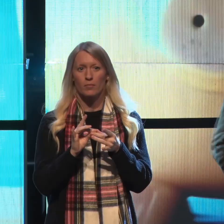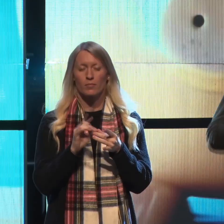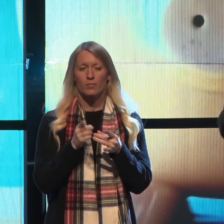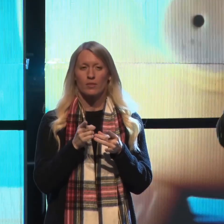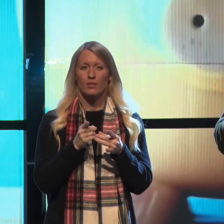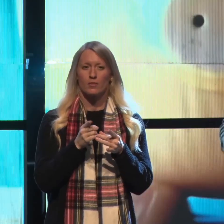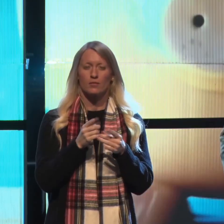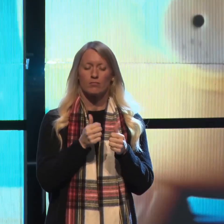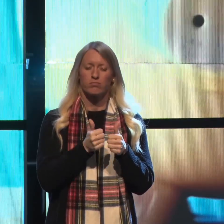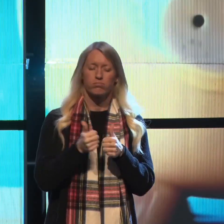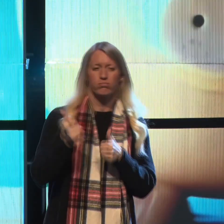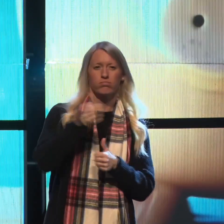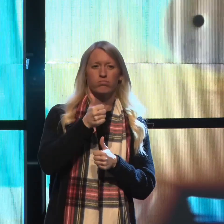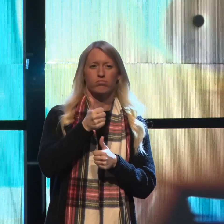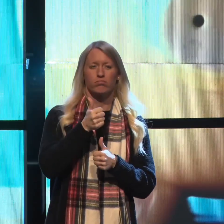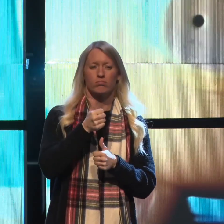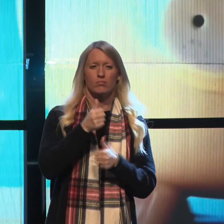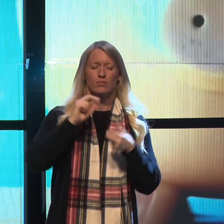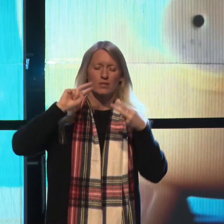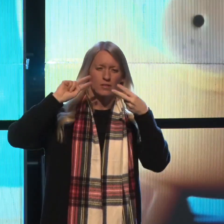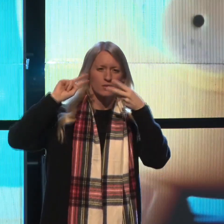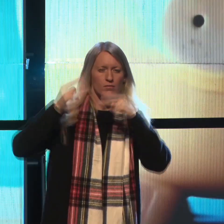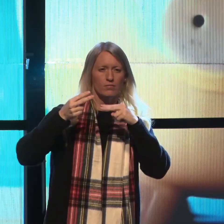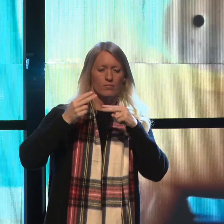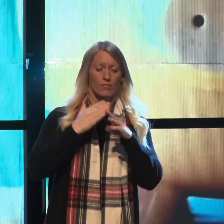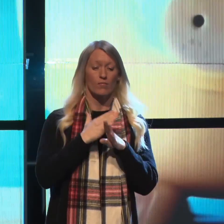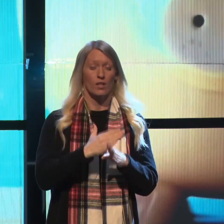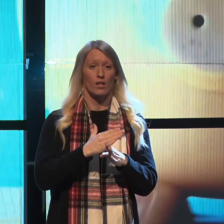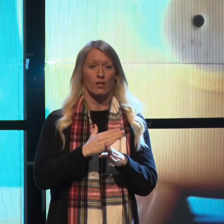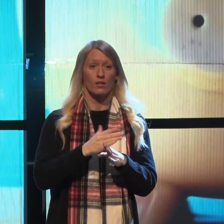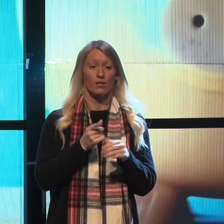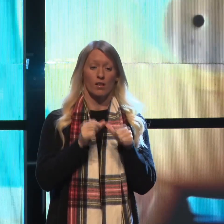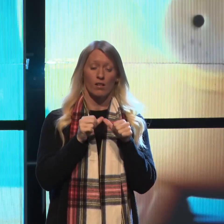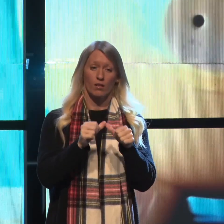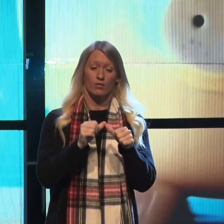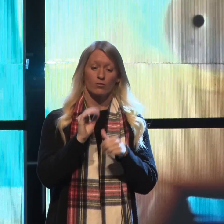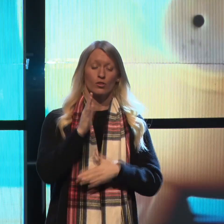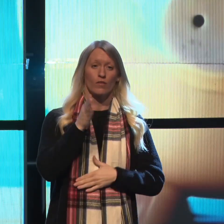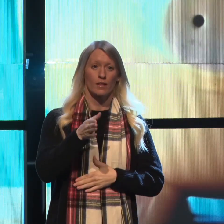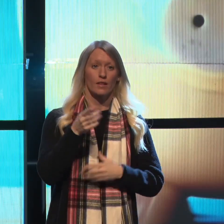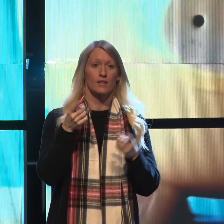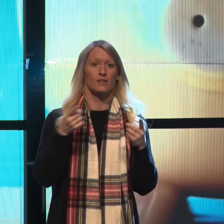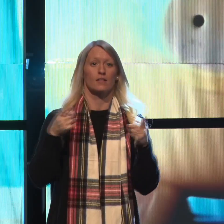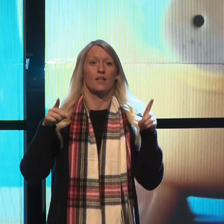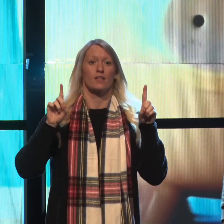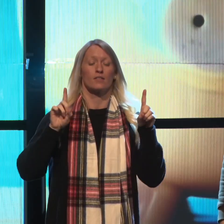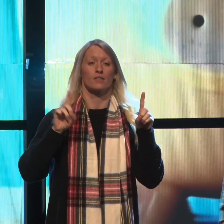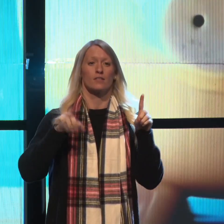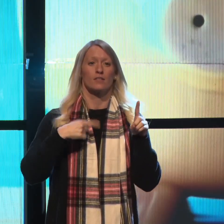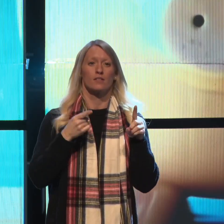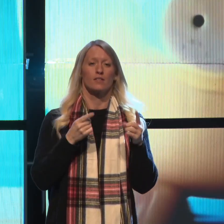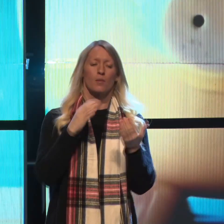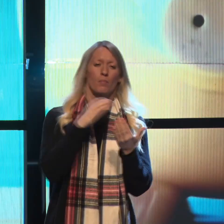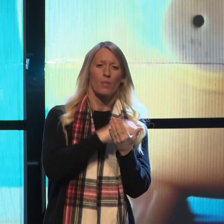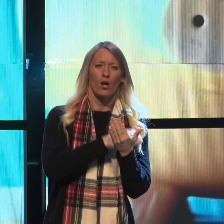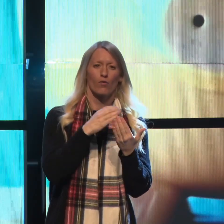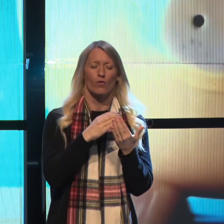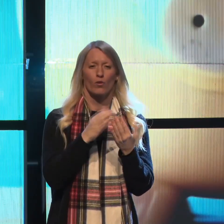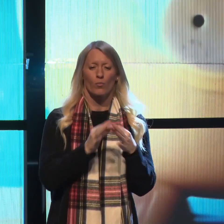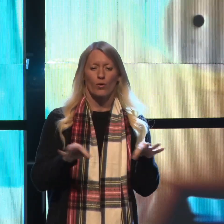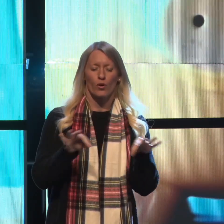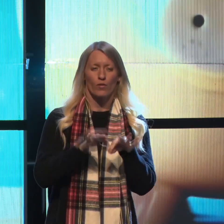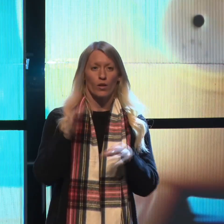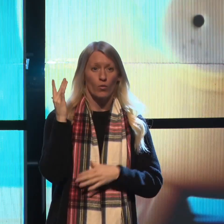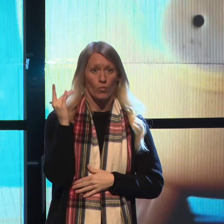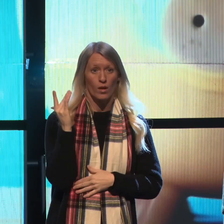fallacy that holds us back from longevity, that holds us back from success. And so a really powerful why, a prophetic